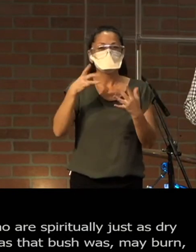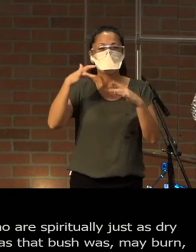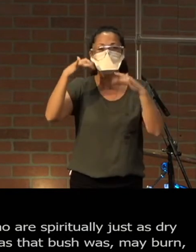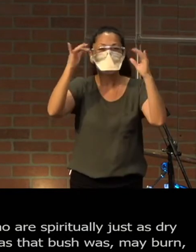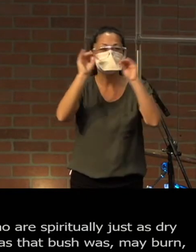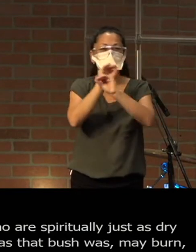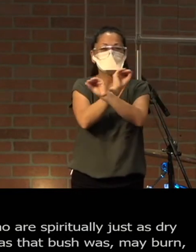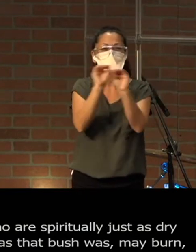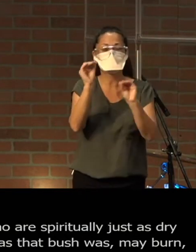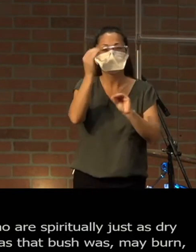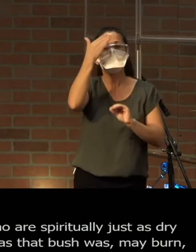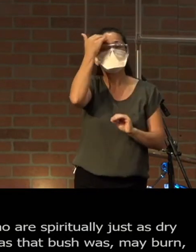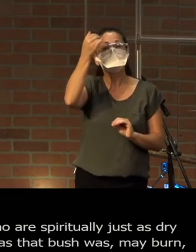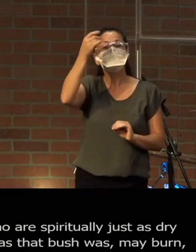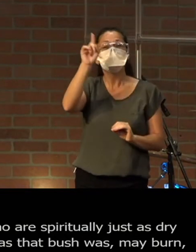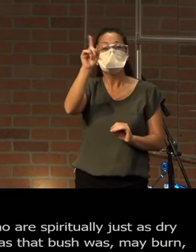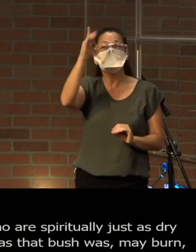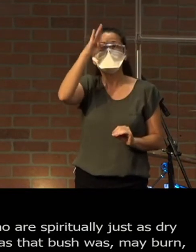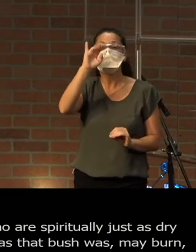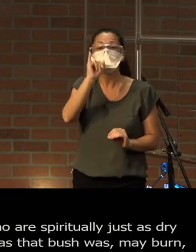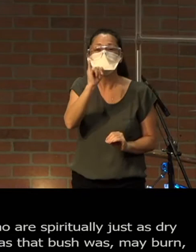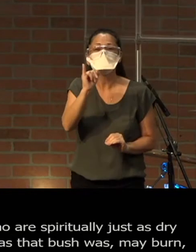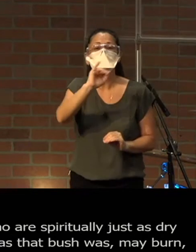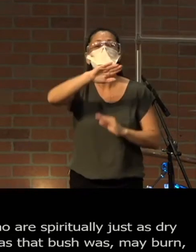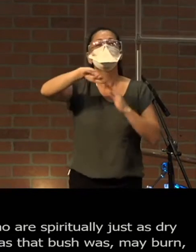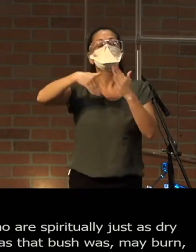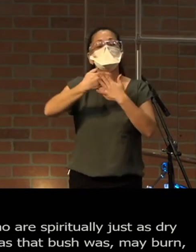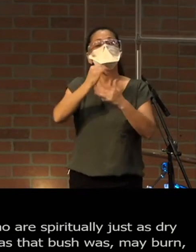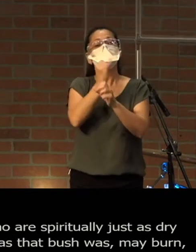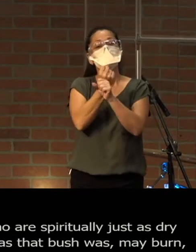is, all is safe.